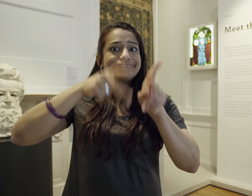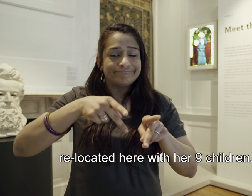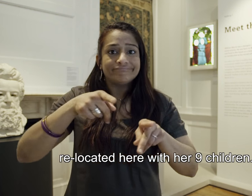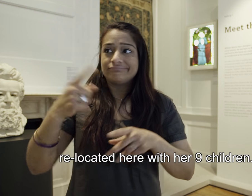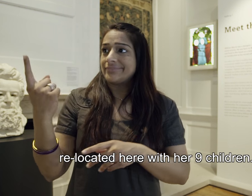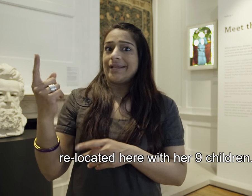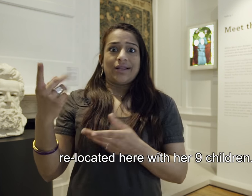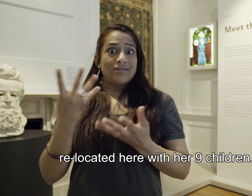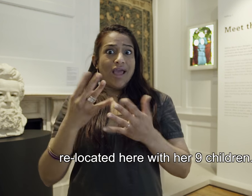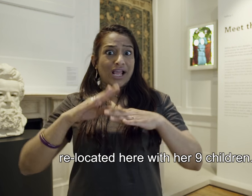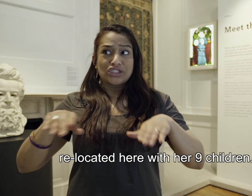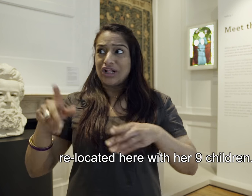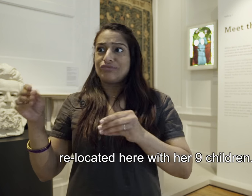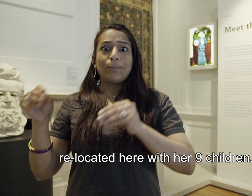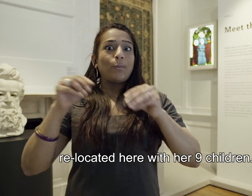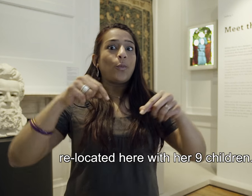relocated here with her nine children